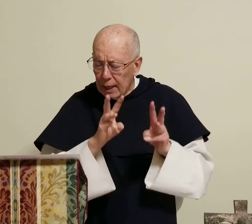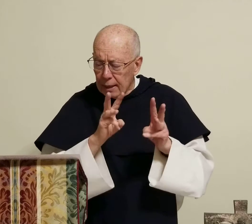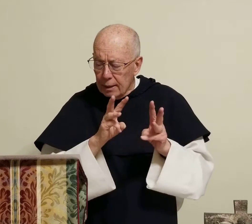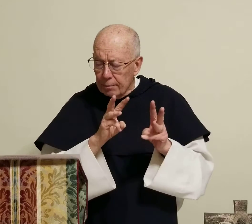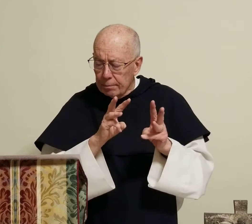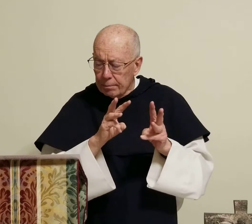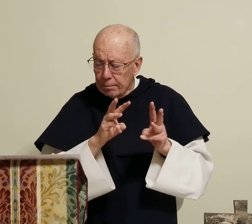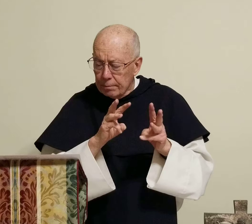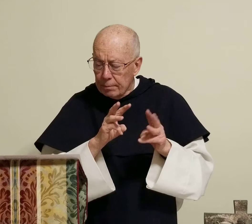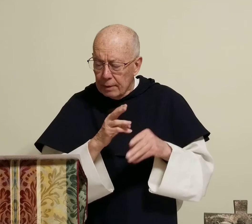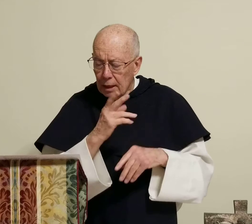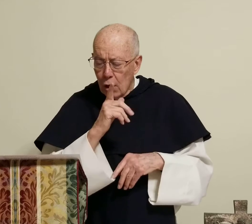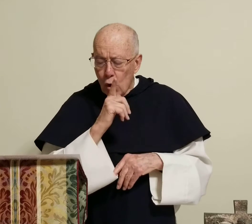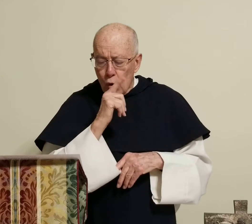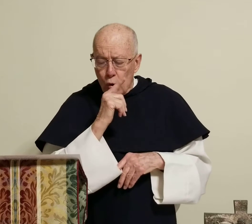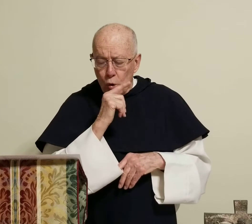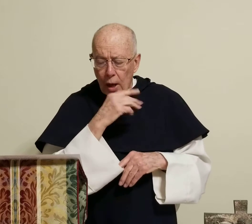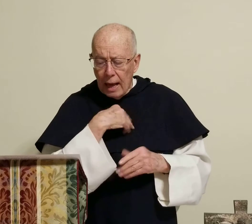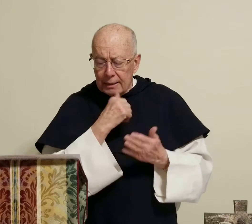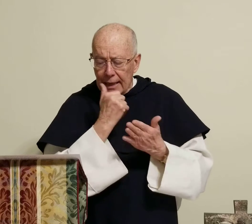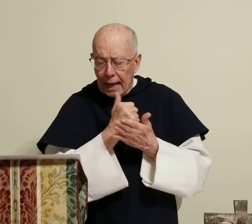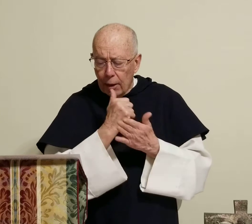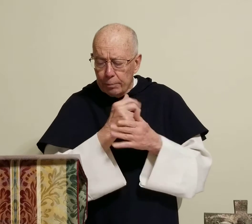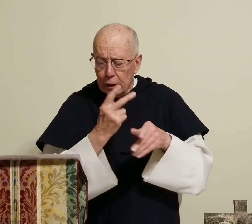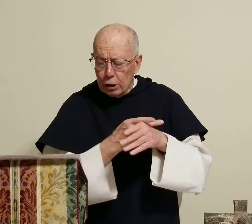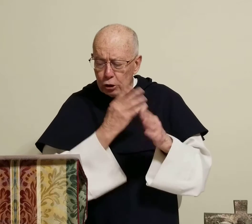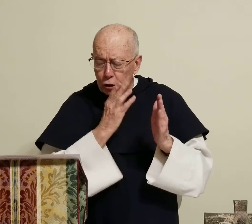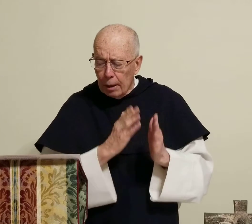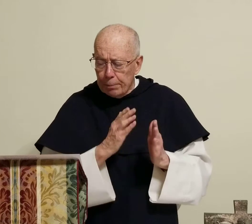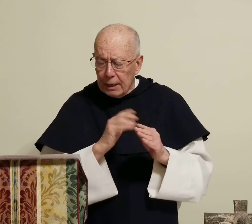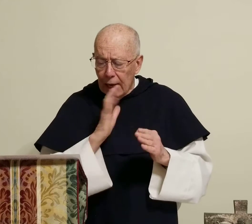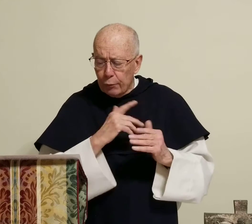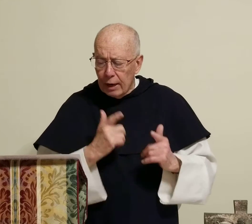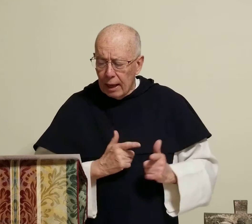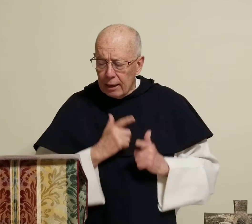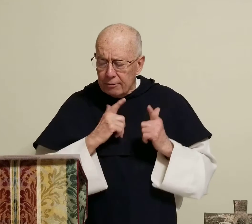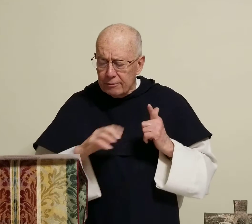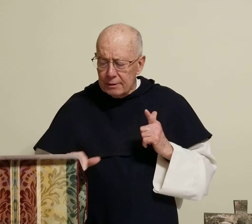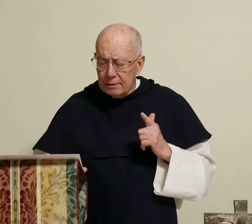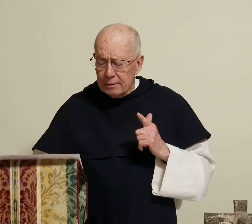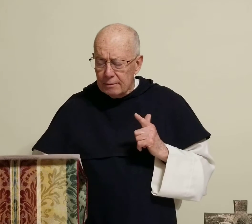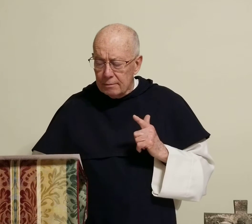way. You are out to the shepherd of our life,